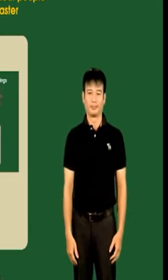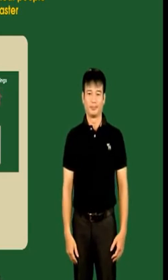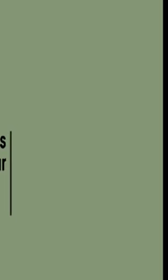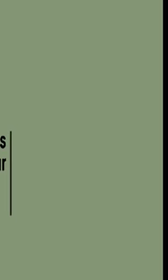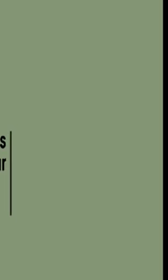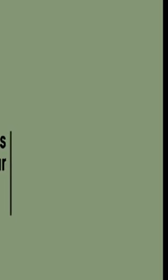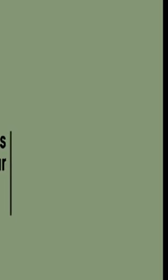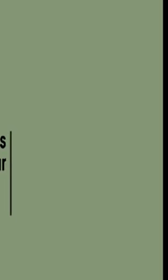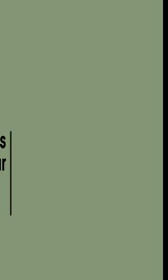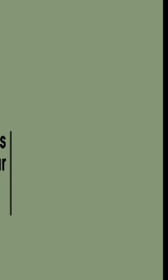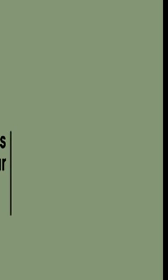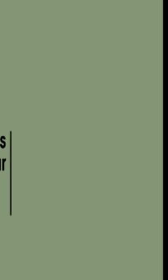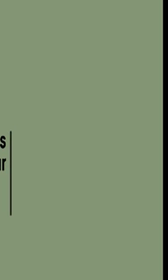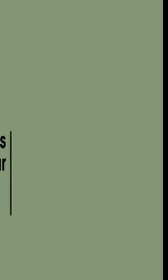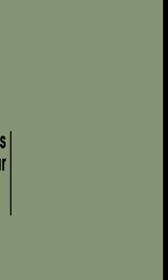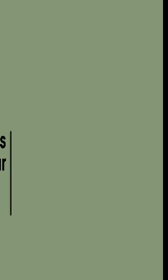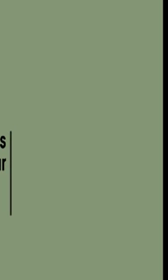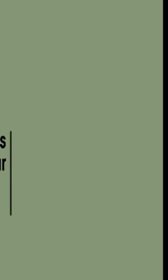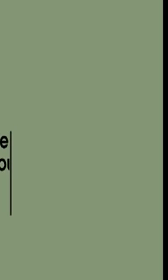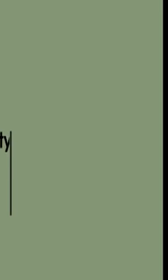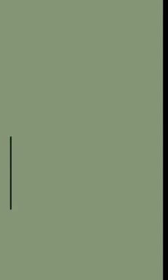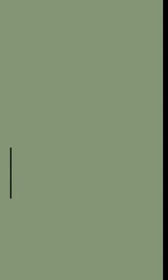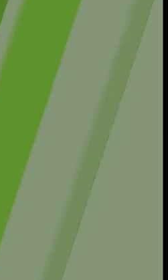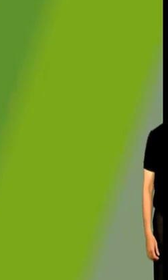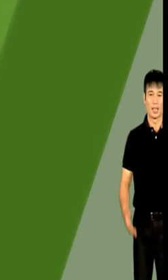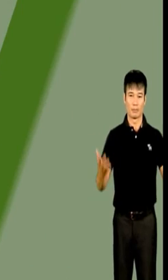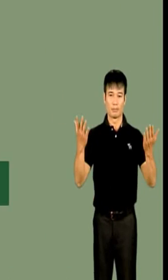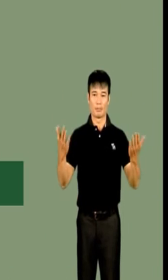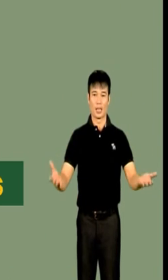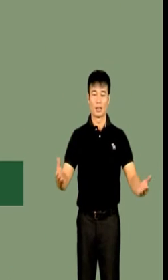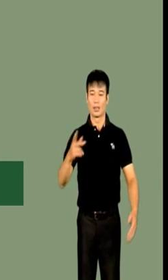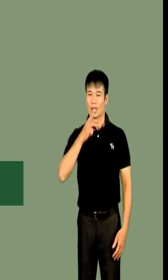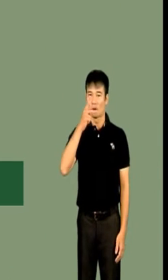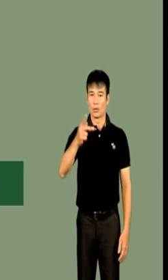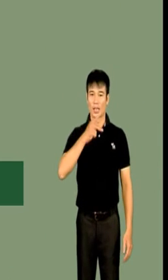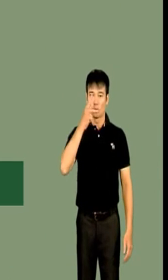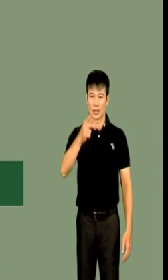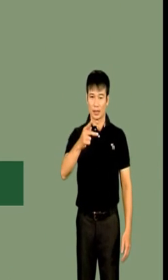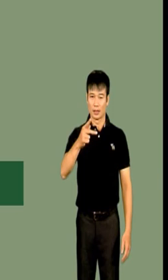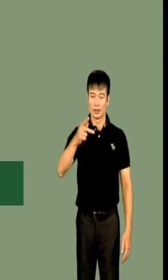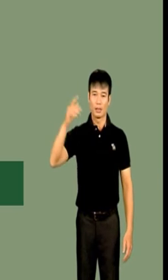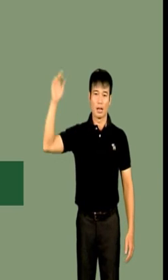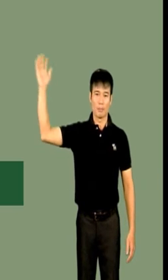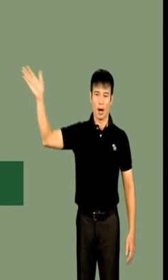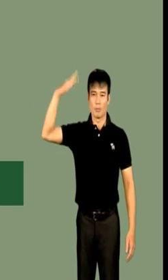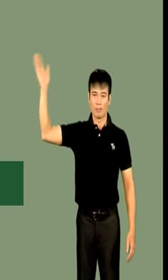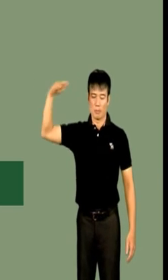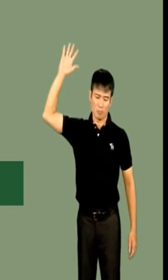Here are some safety tips for disasters if they occur. Part 3. Safety tips for different hazards.